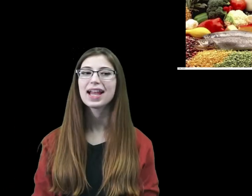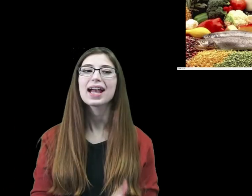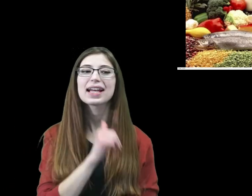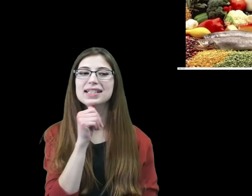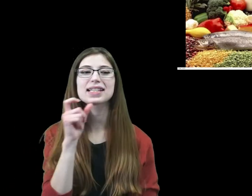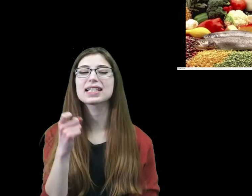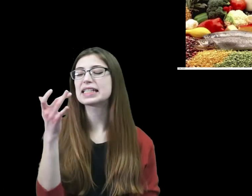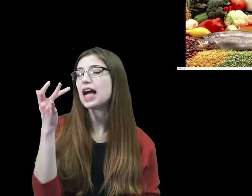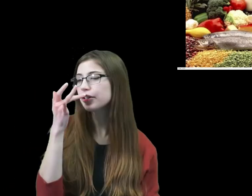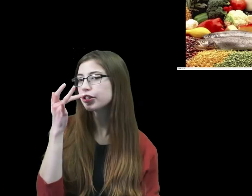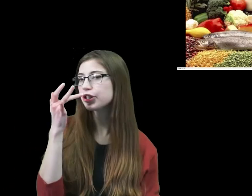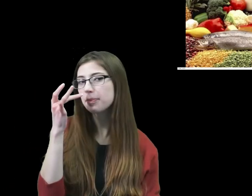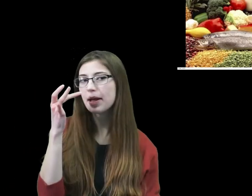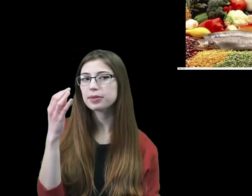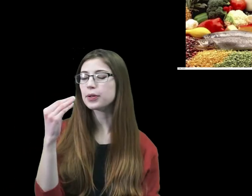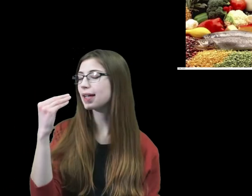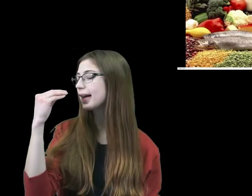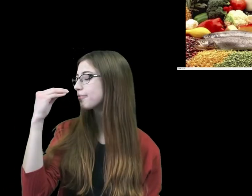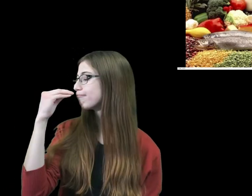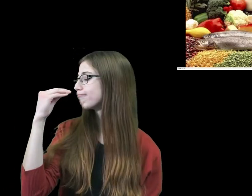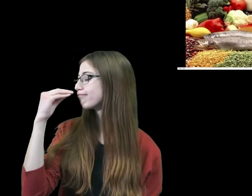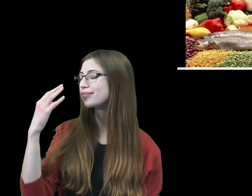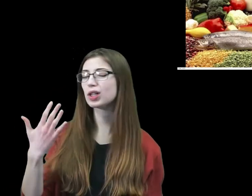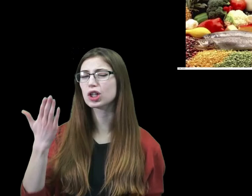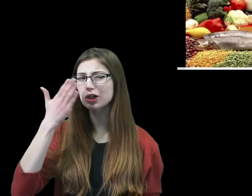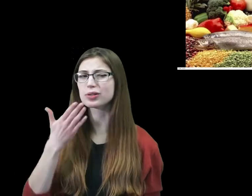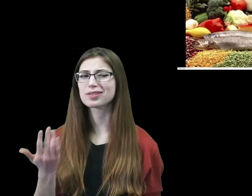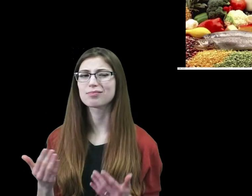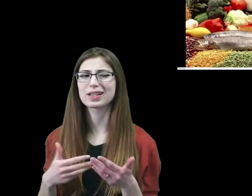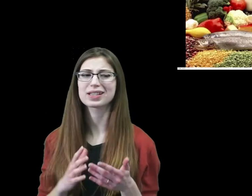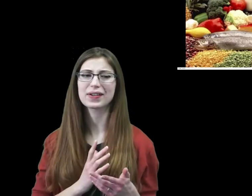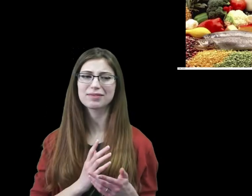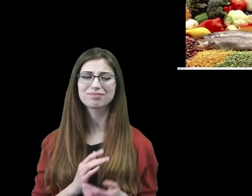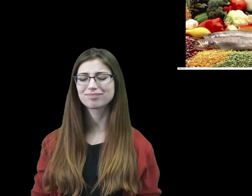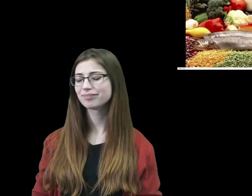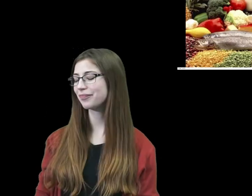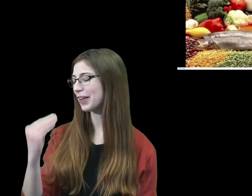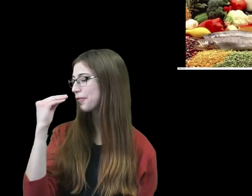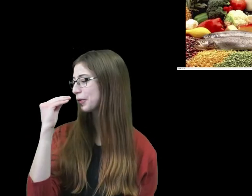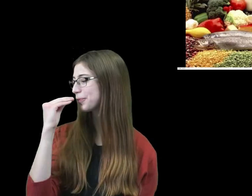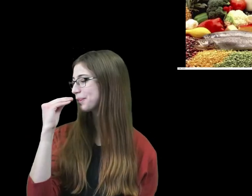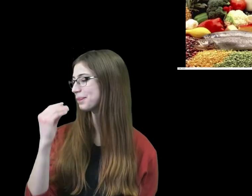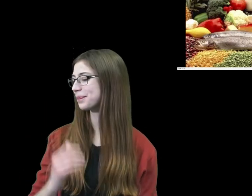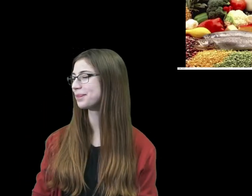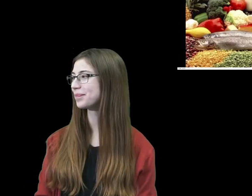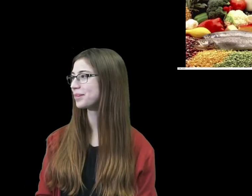It doesn't need to touch your mouth. You can get close. That's fine. Food.